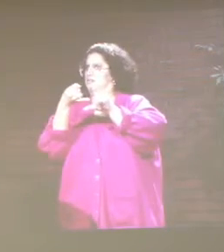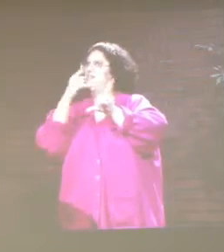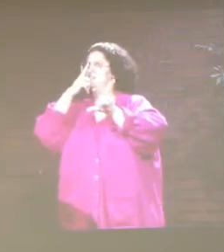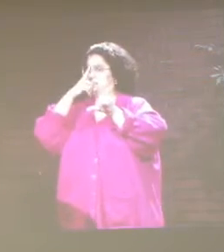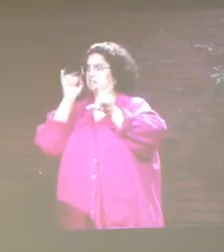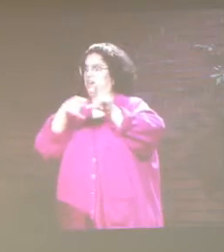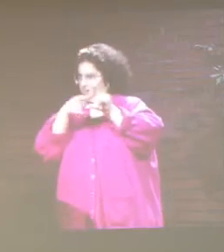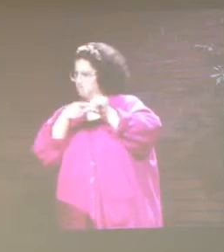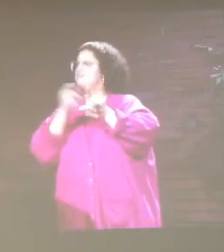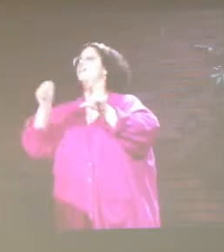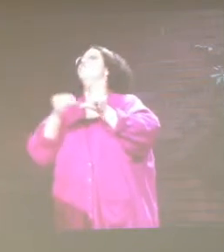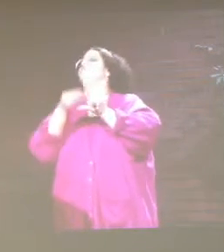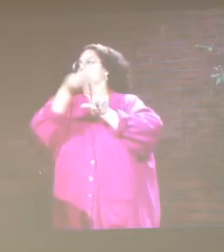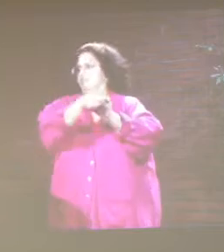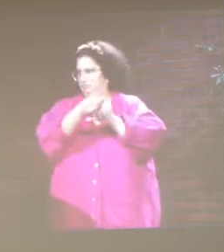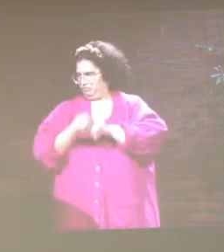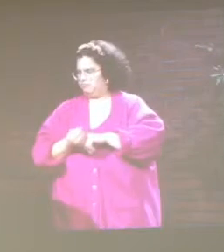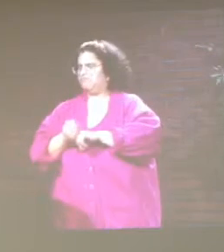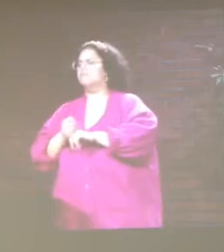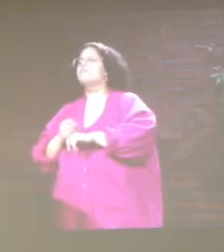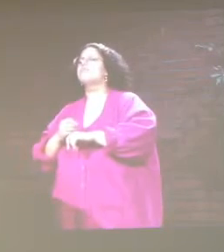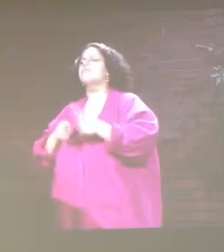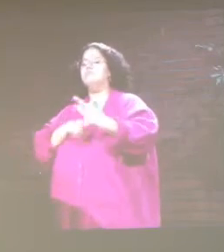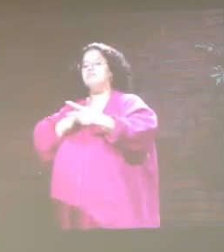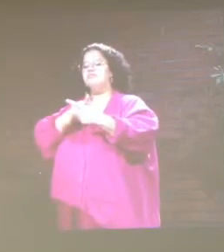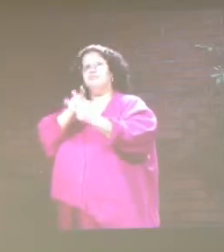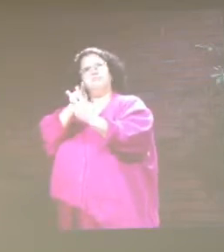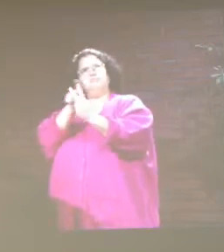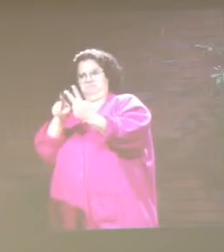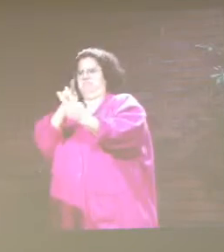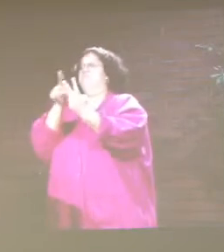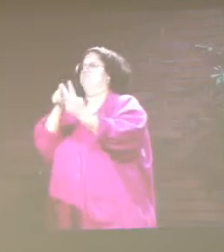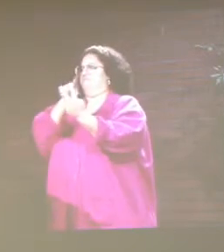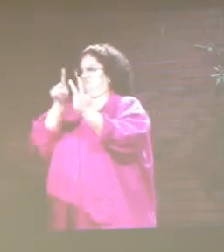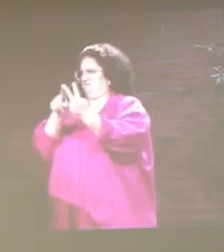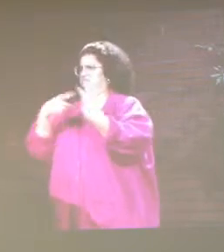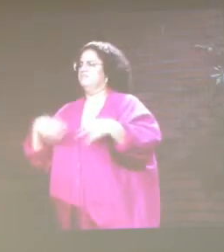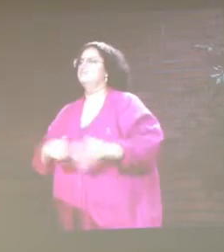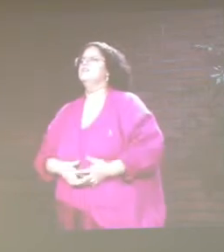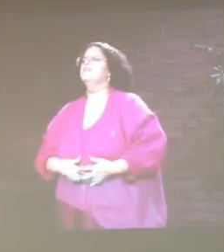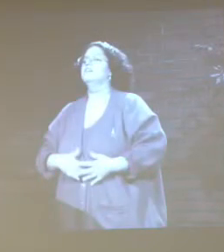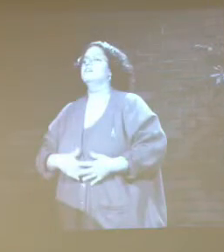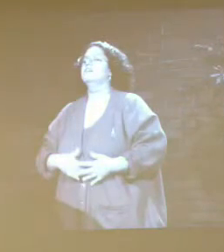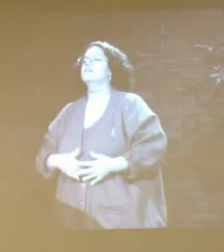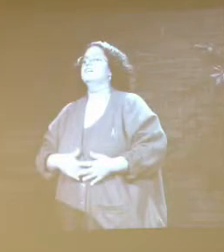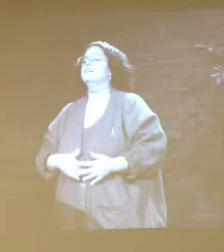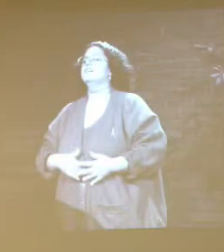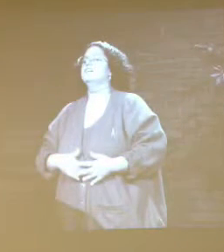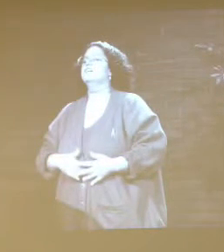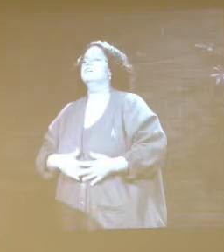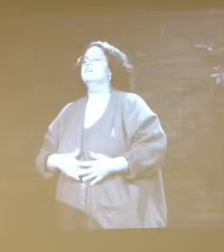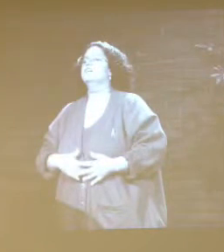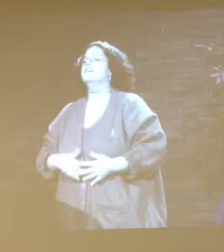So now we're going to talk about vaginal sex. And if you have vaginal sex, that's a way you can transmit HIV.